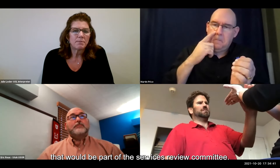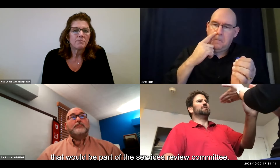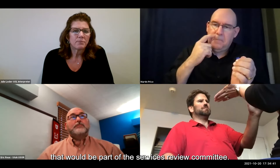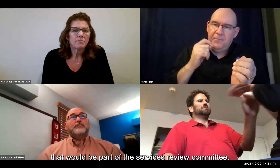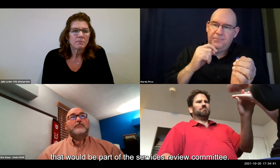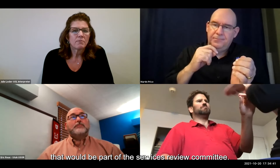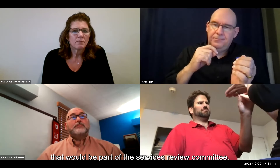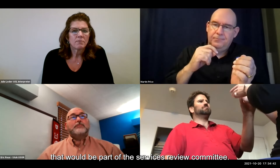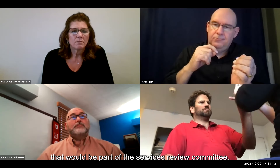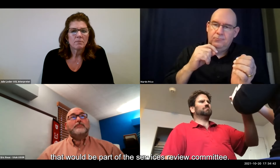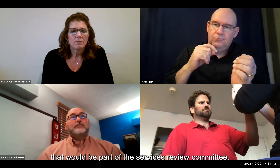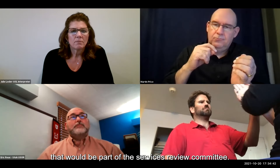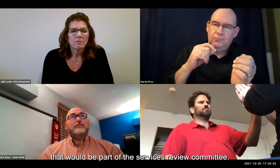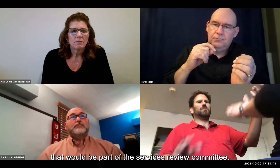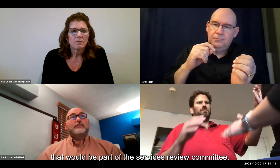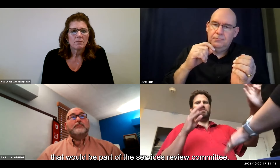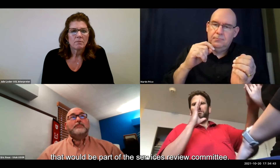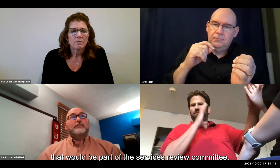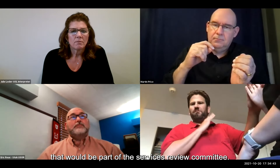Committee.